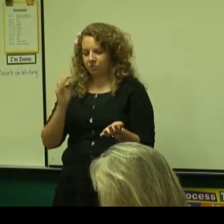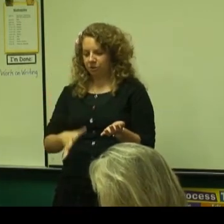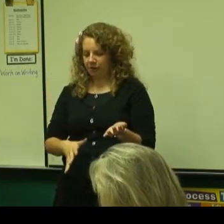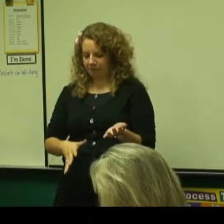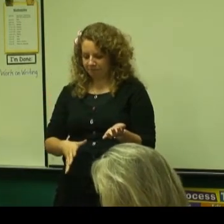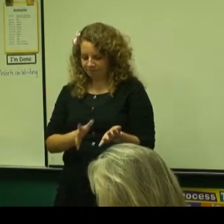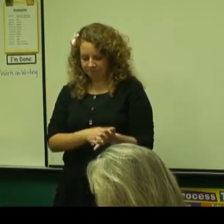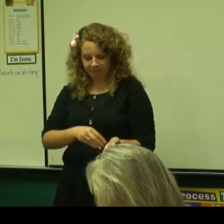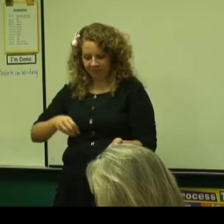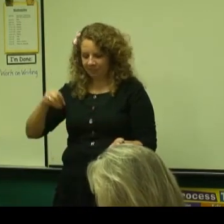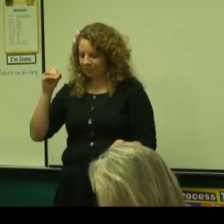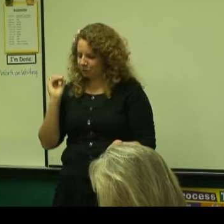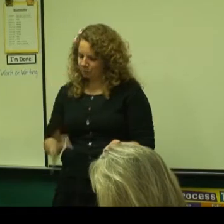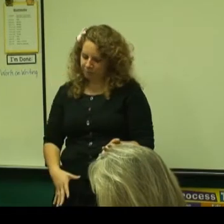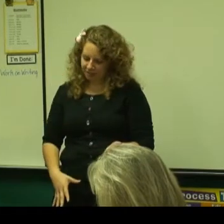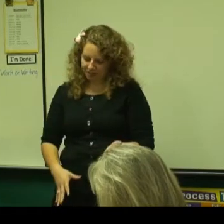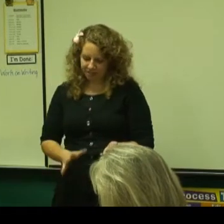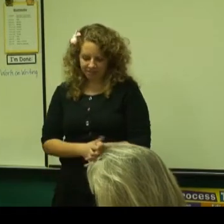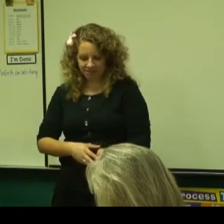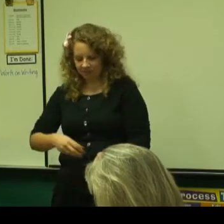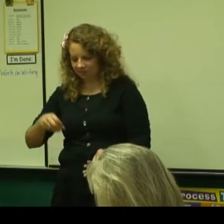throwing it away. It's expensive.